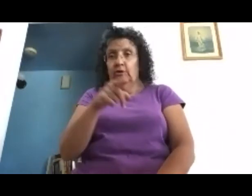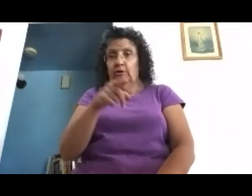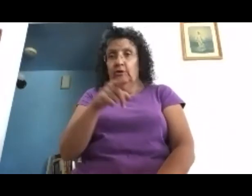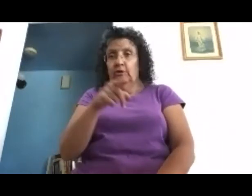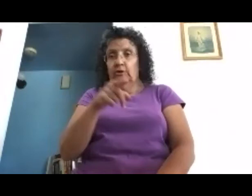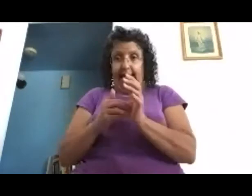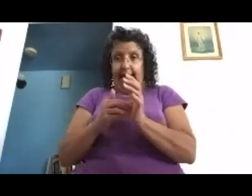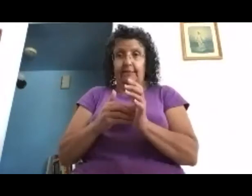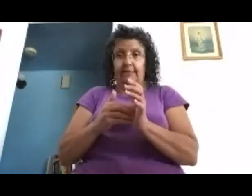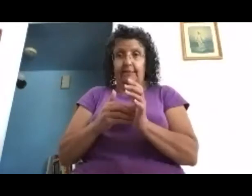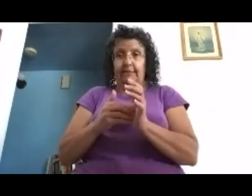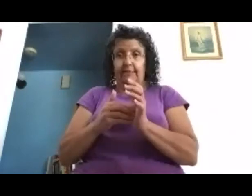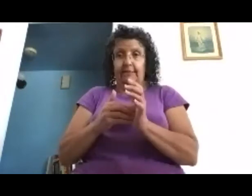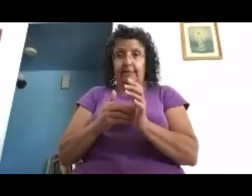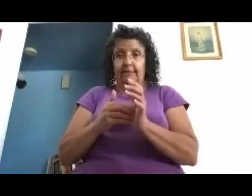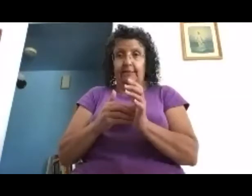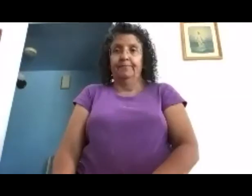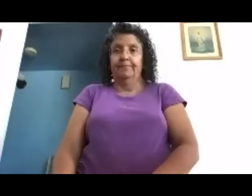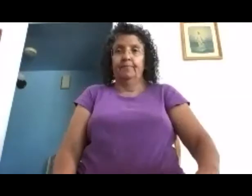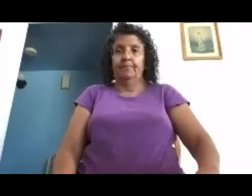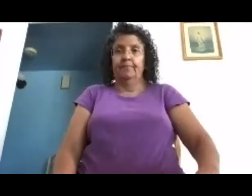What is the same